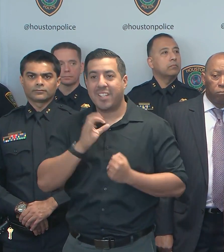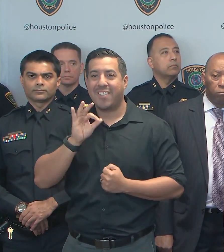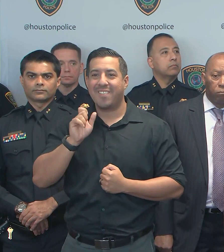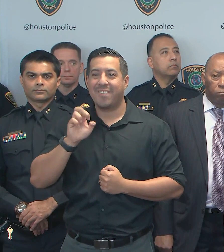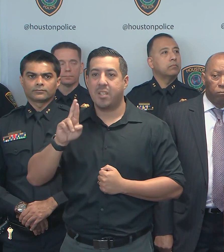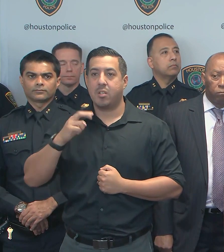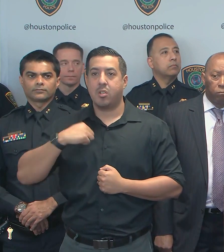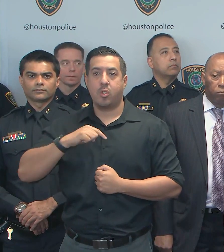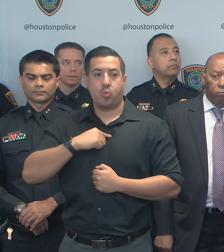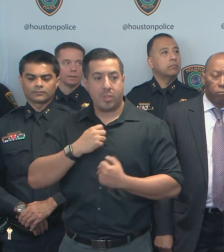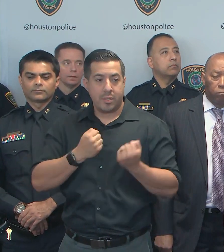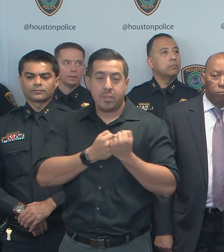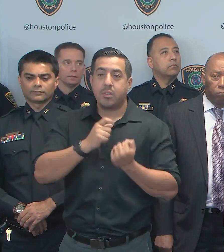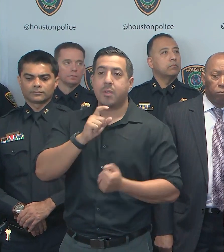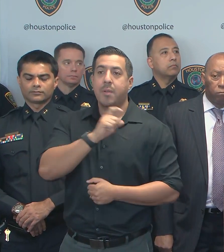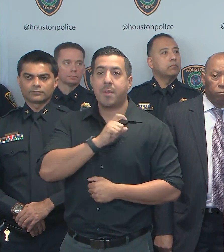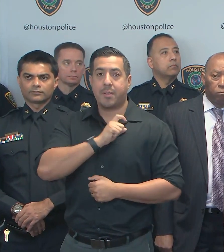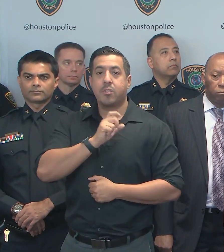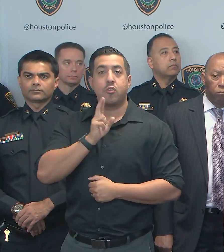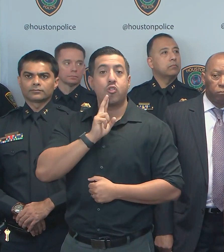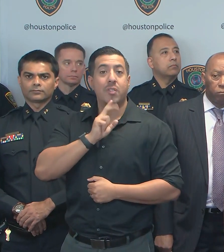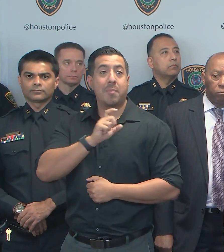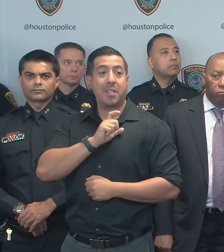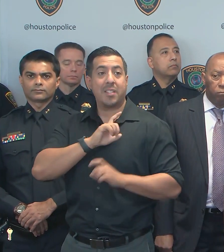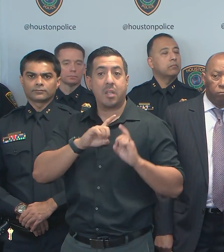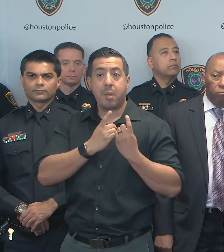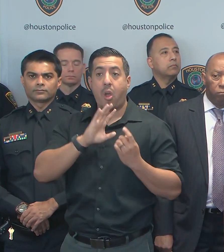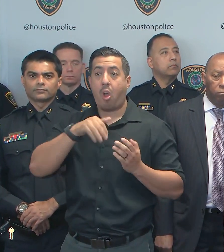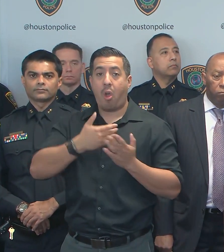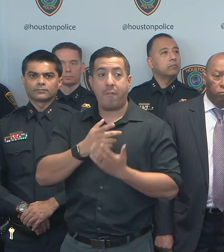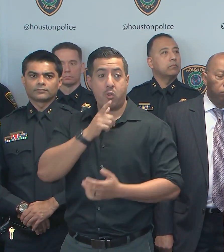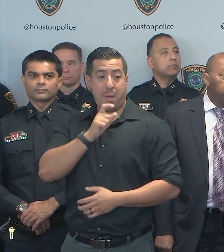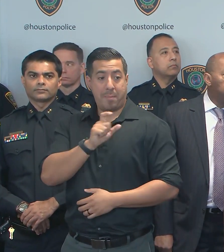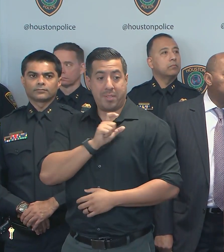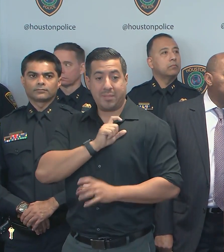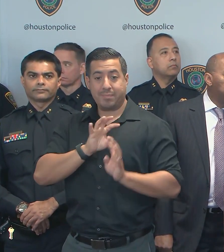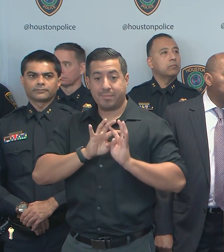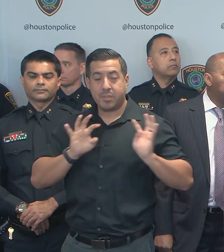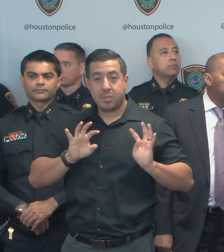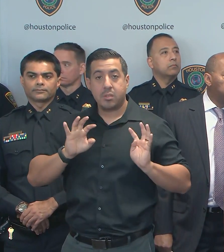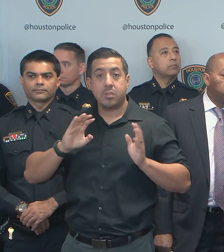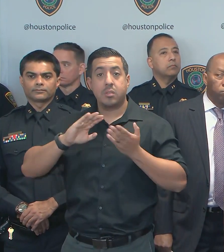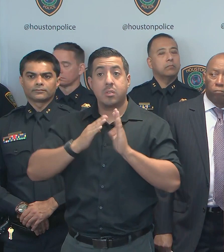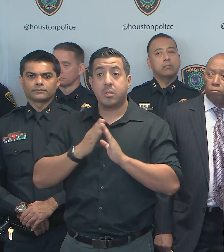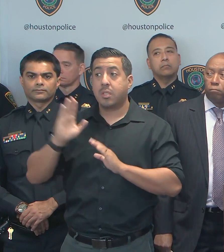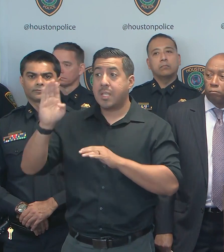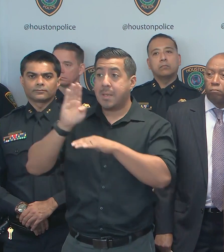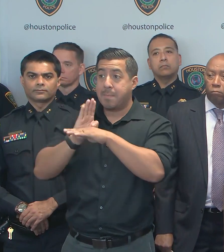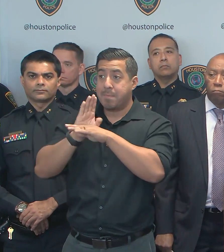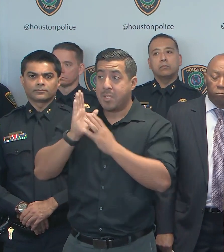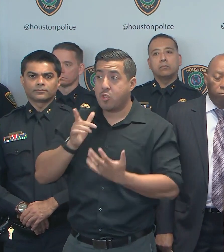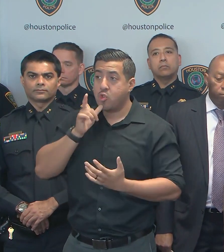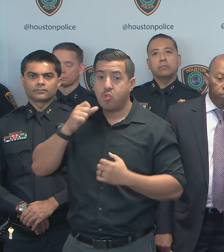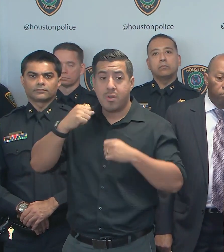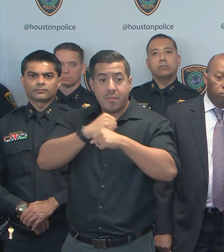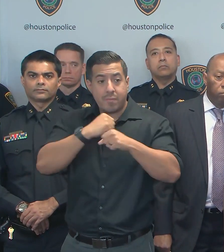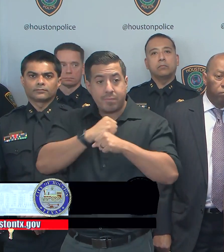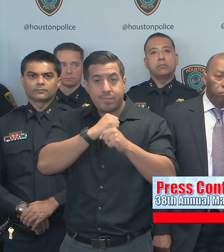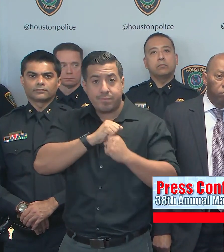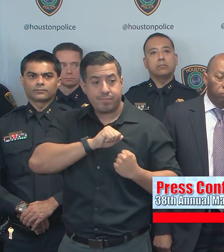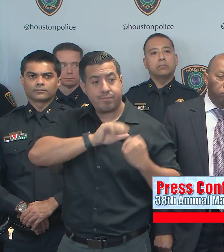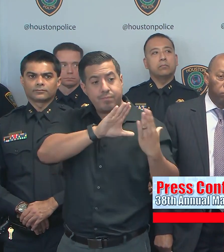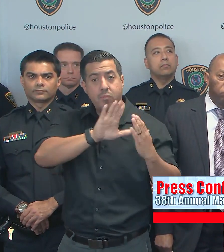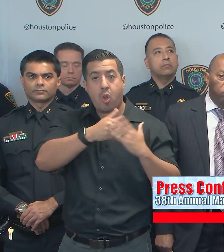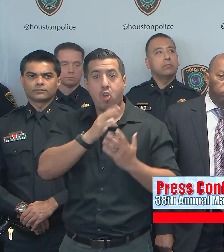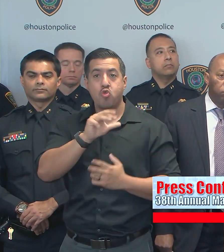with the Houston Police Department and all law enforcement personnel, citizens and businesses who are fighting against crime in Harris County